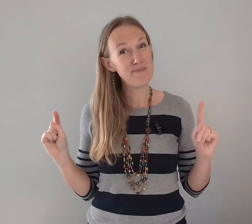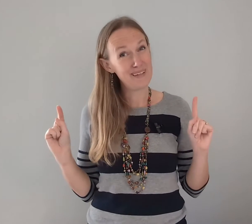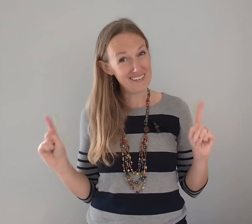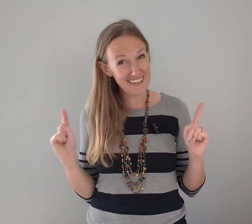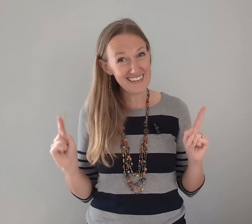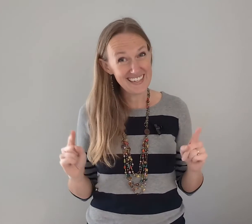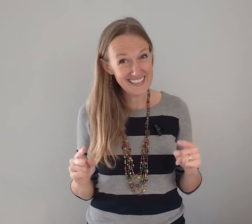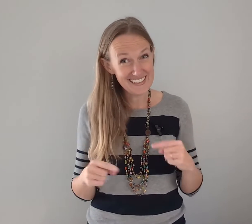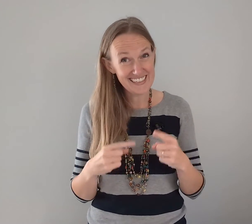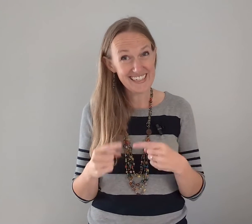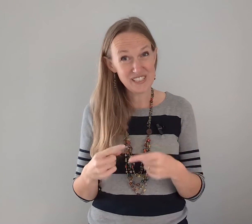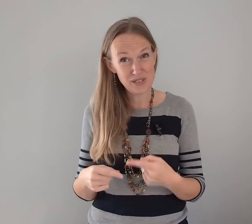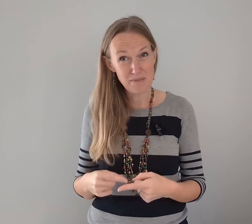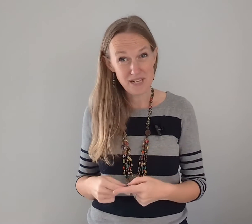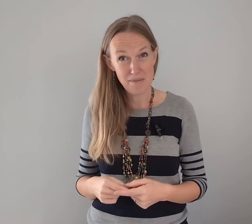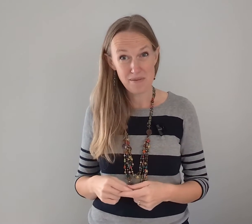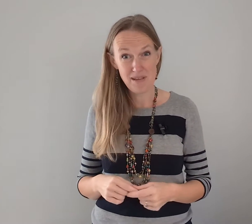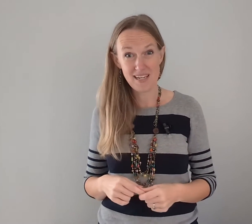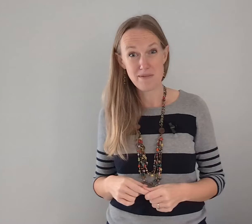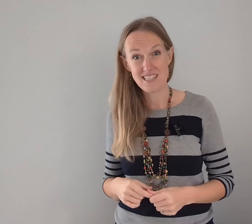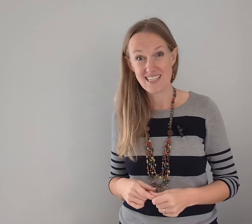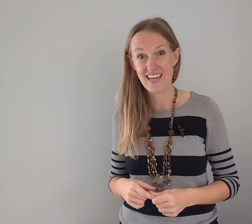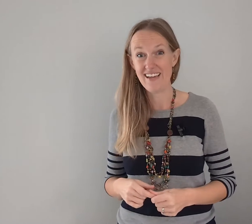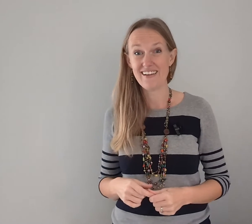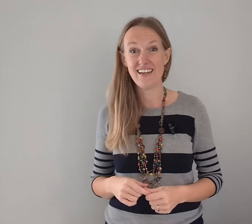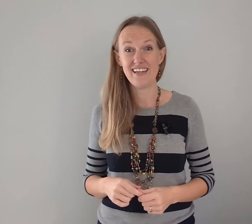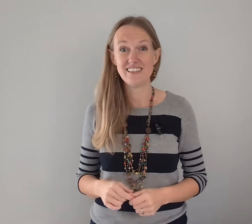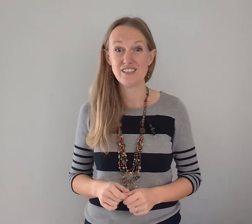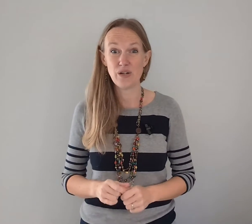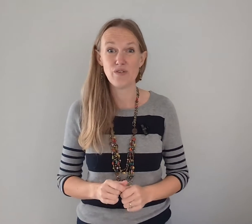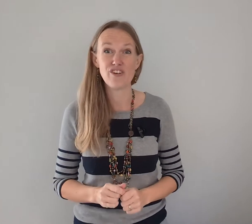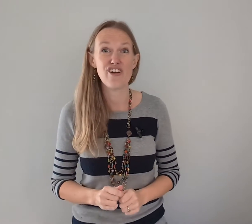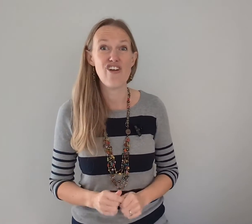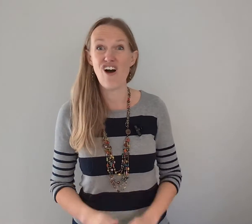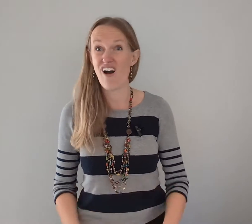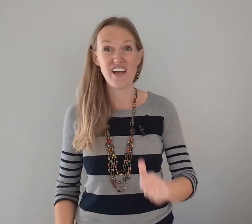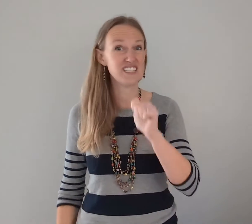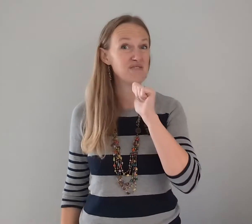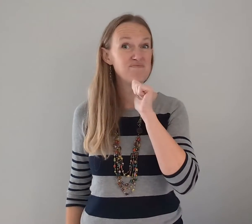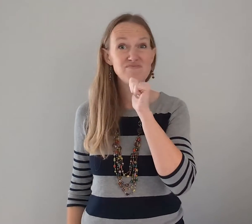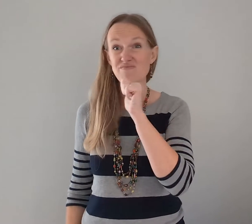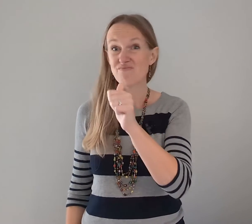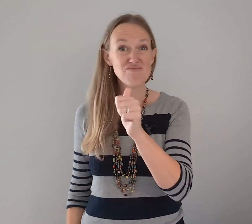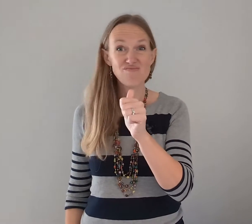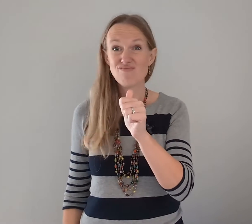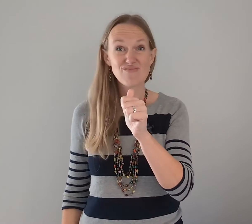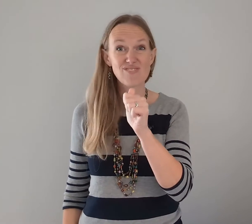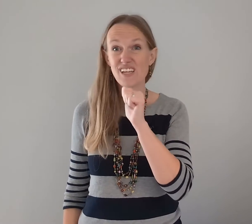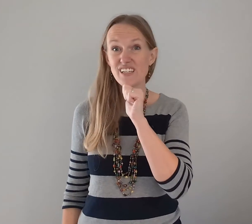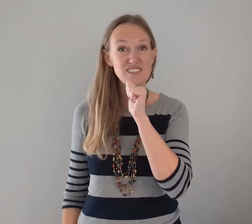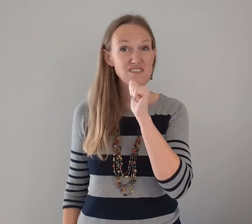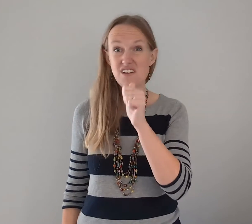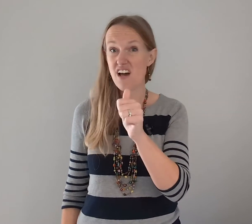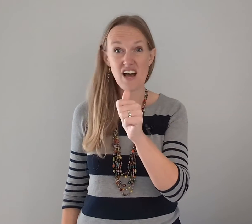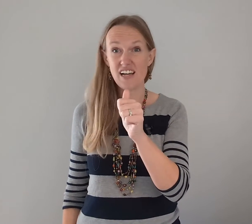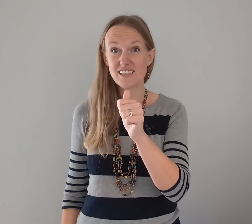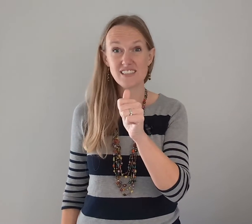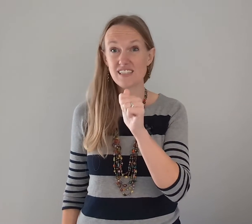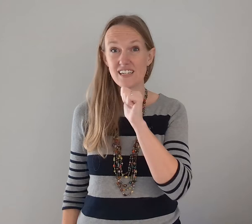but a little easy to get tripped up and make a mistake. Okay, so for not. Okay, so not. You're going to